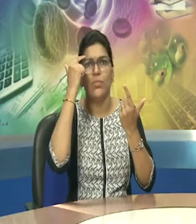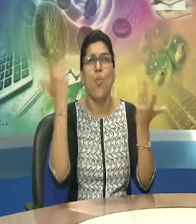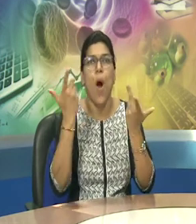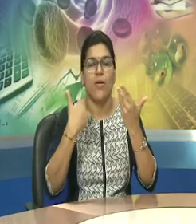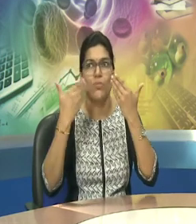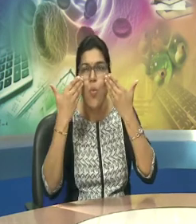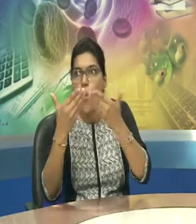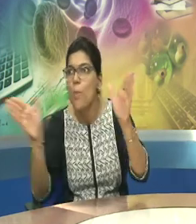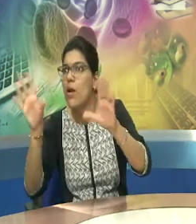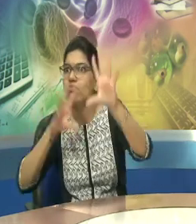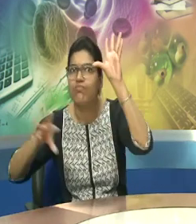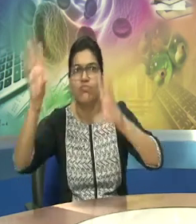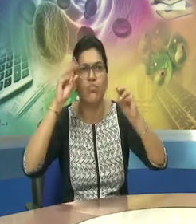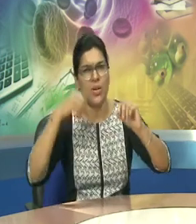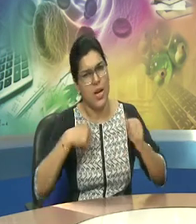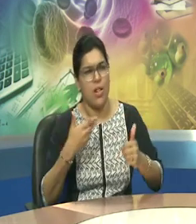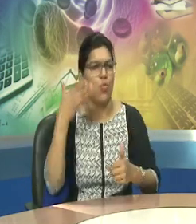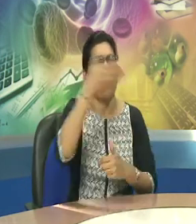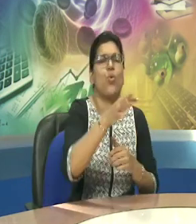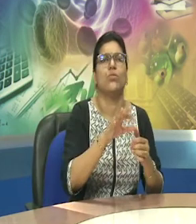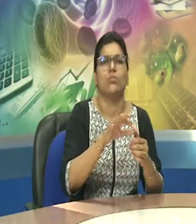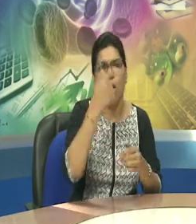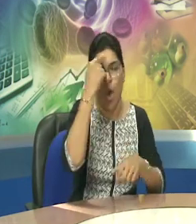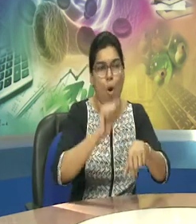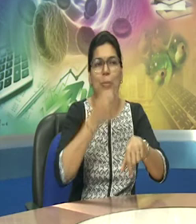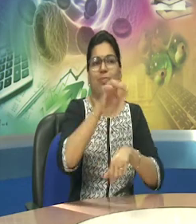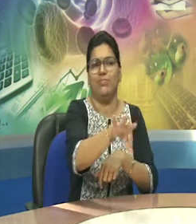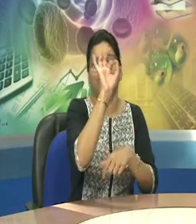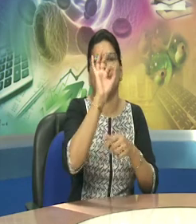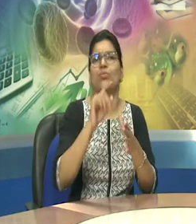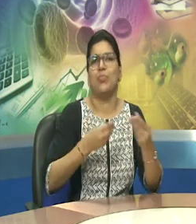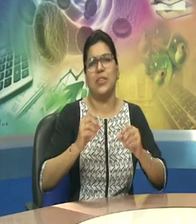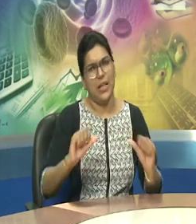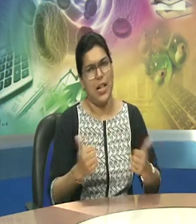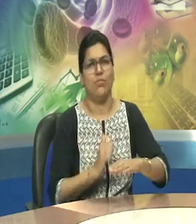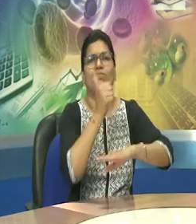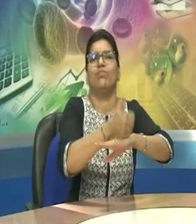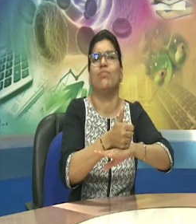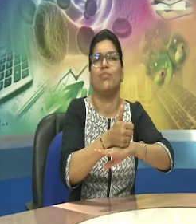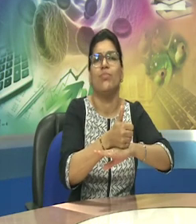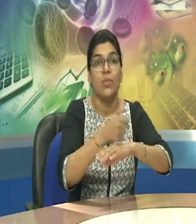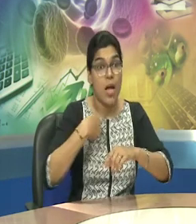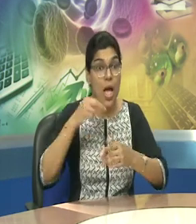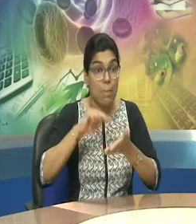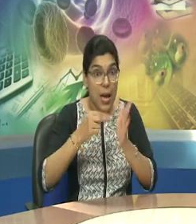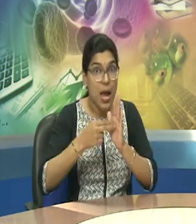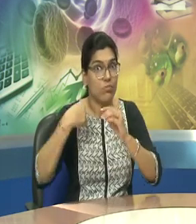It is very important for a person to look for the